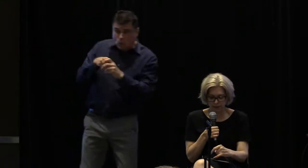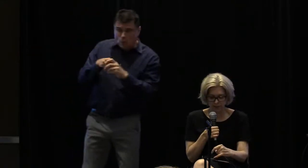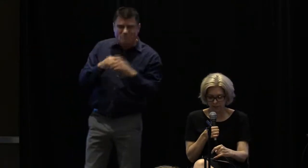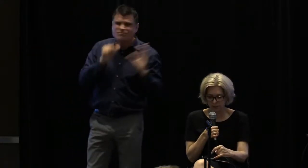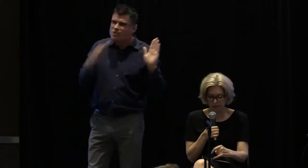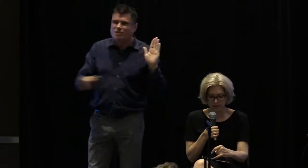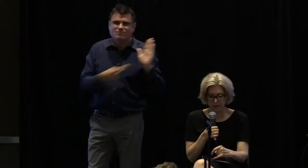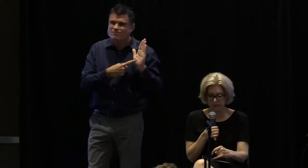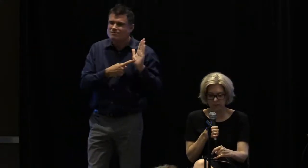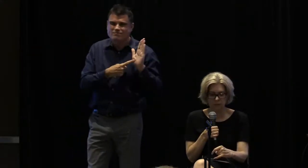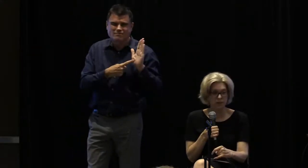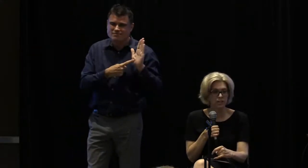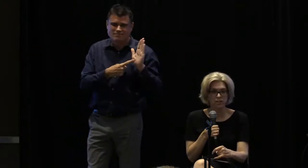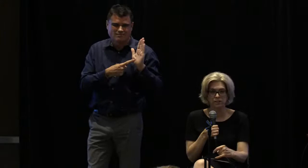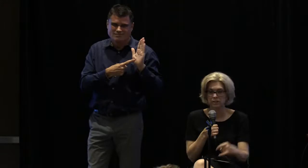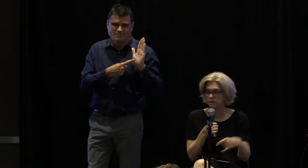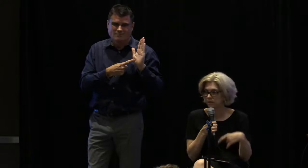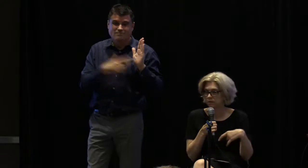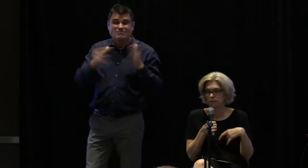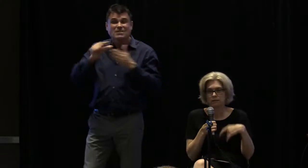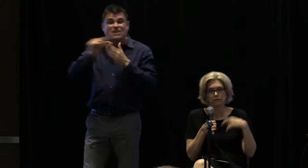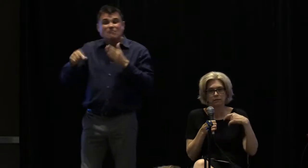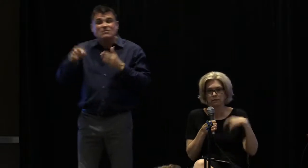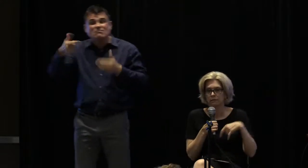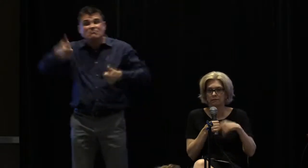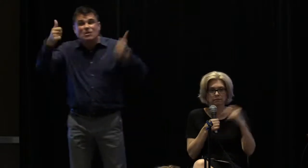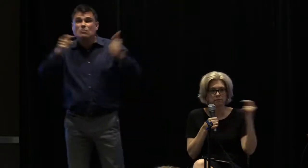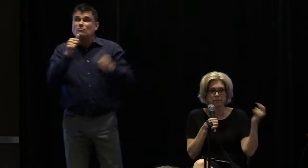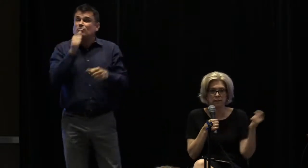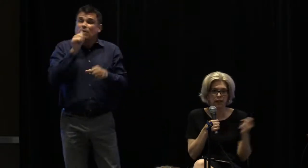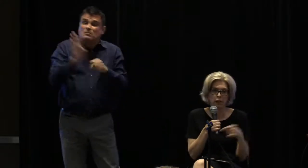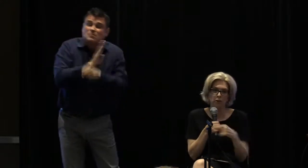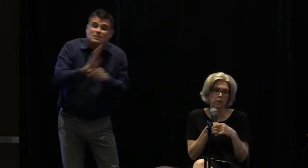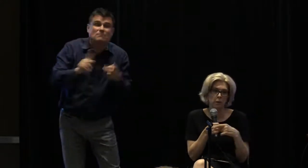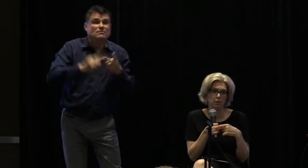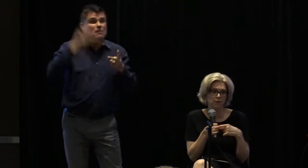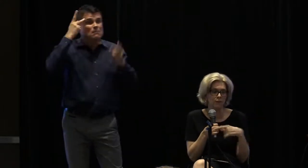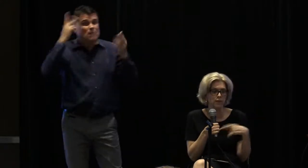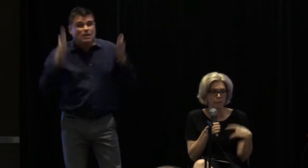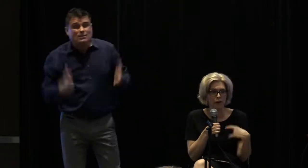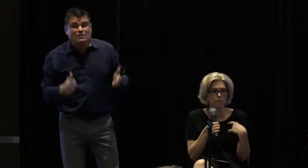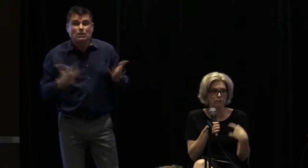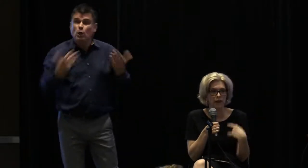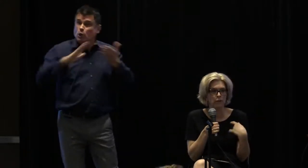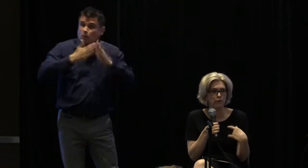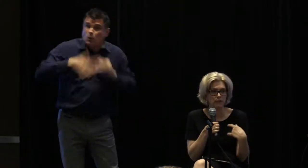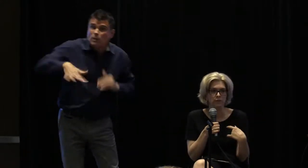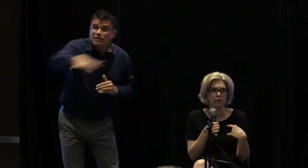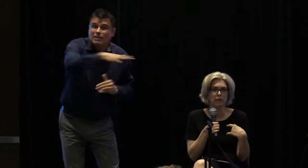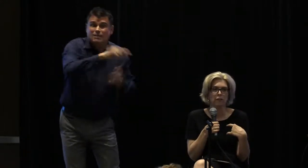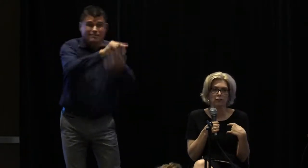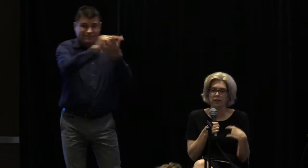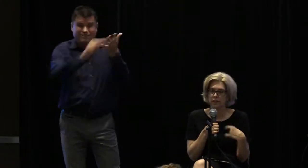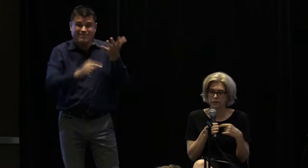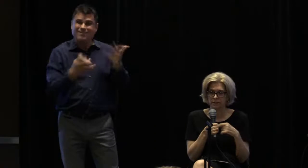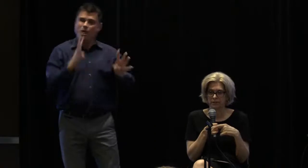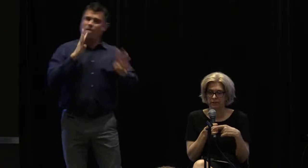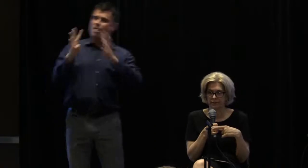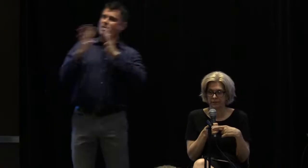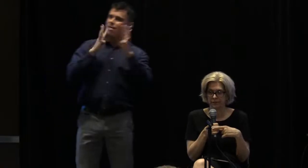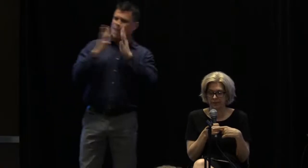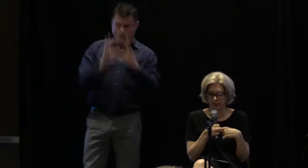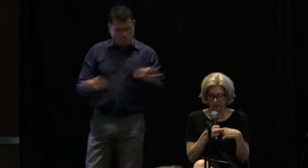Governments, private sector organizations, politicians, and community members have espoused the values of this for